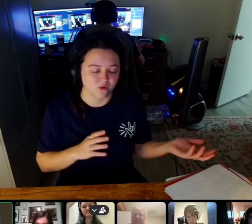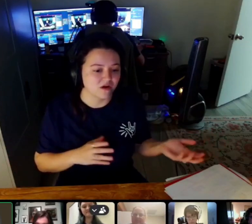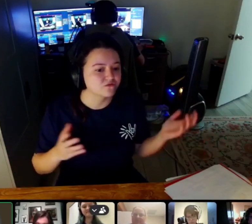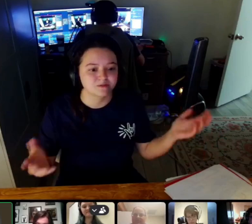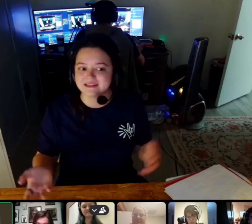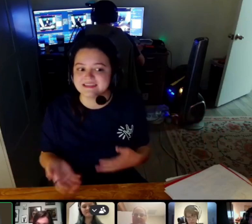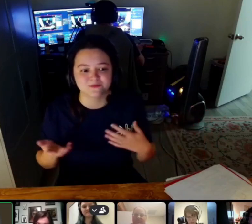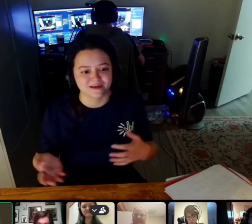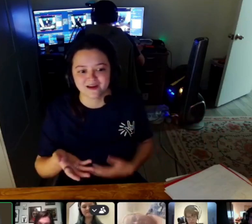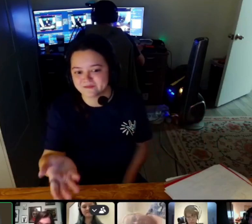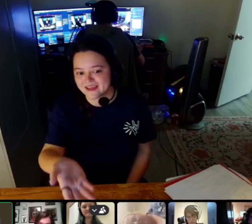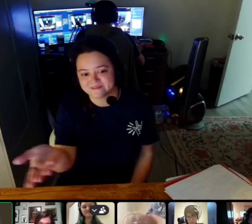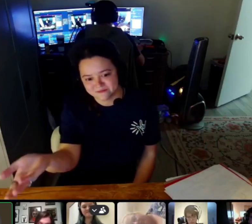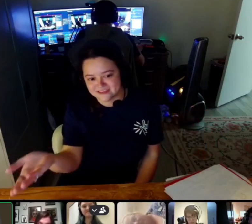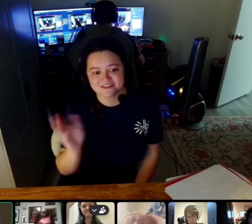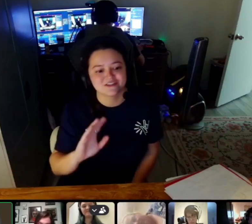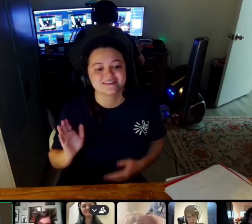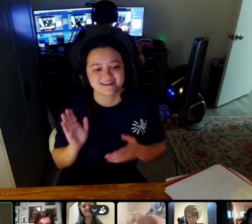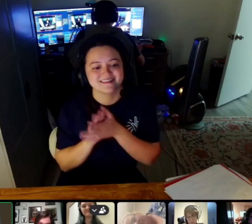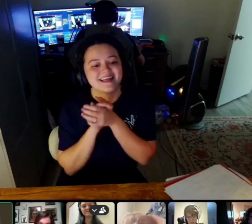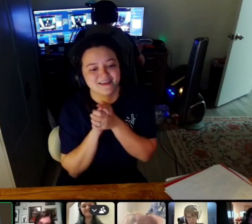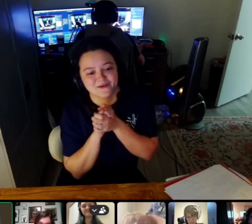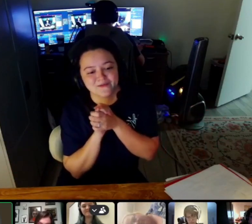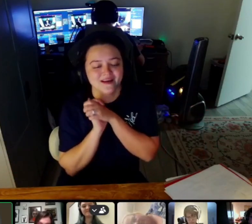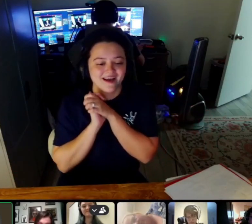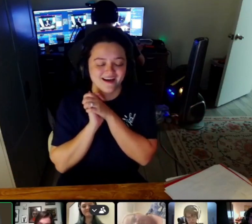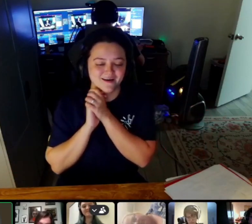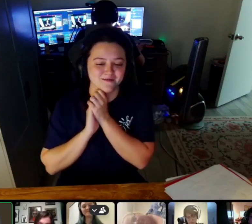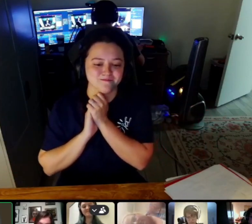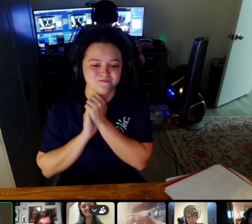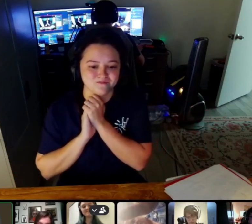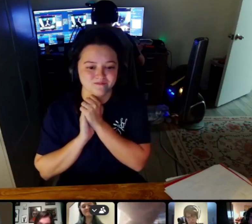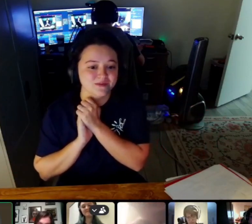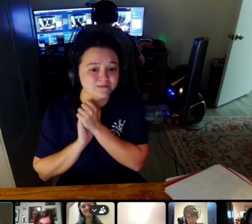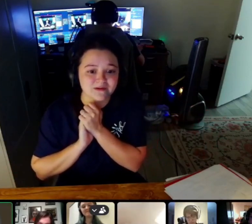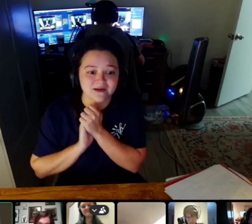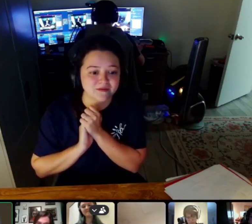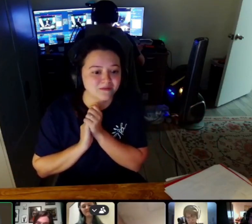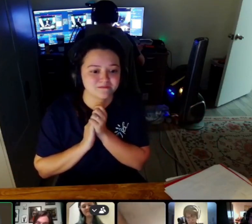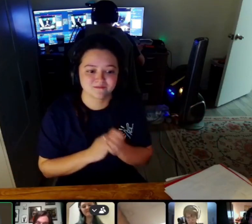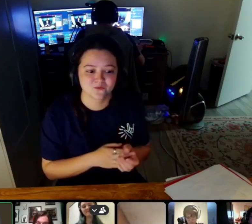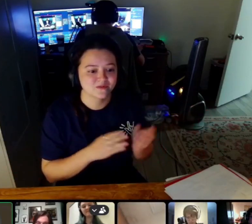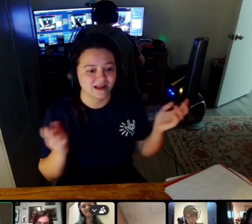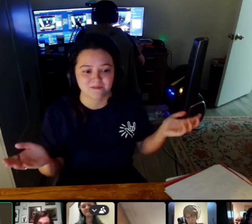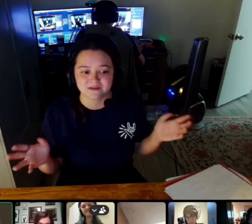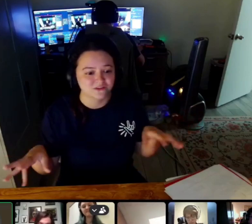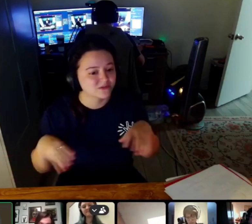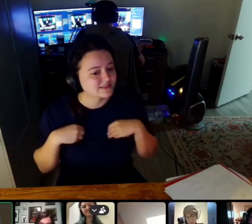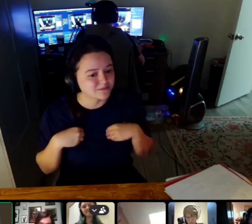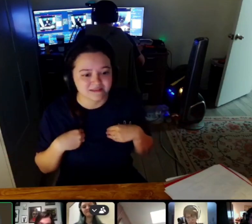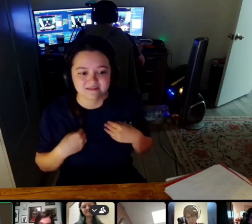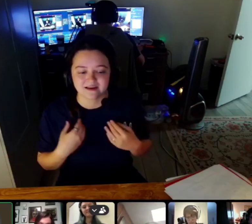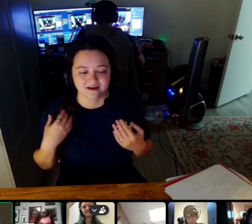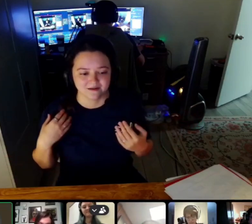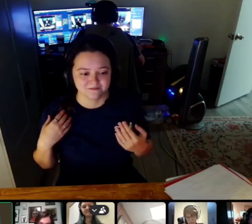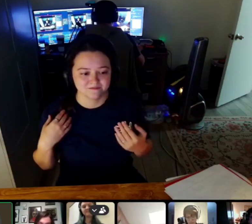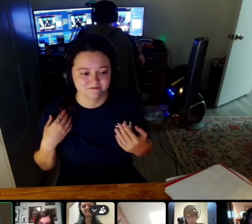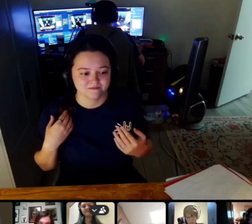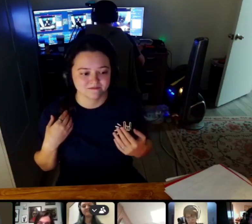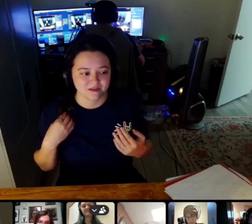of, please bring it up. Like Vanessa just did. Thank you. Please bring it up. I'm more than happy to accept it. If